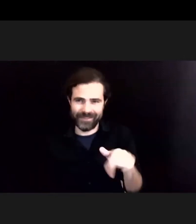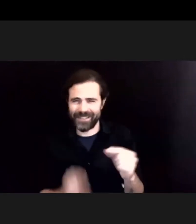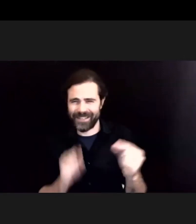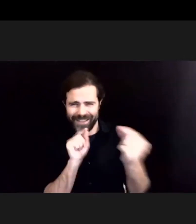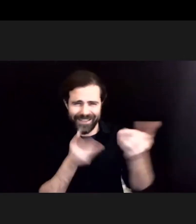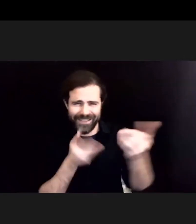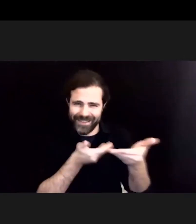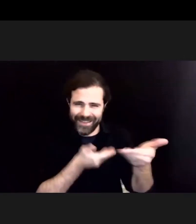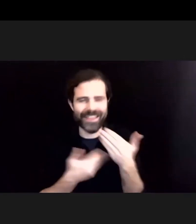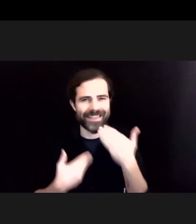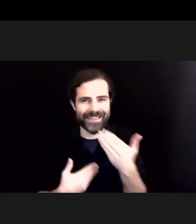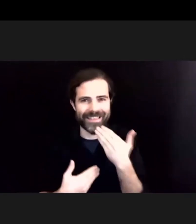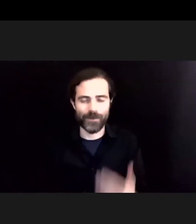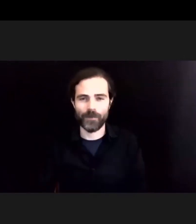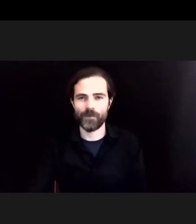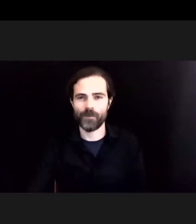much.